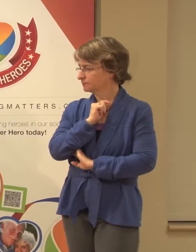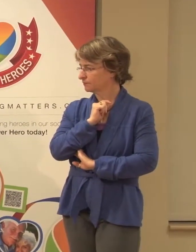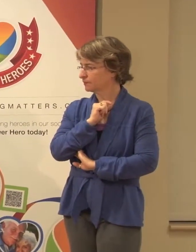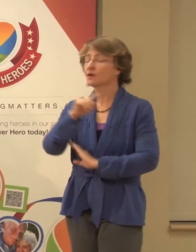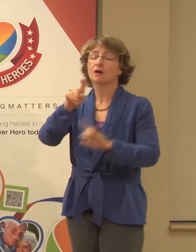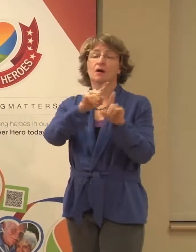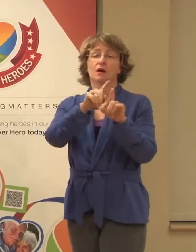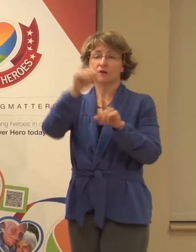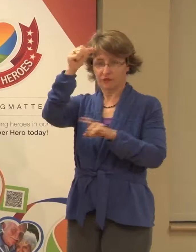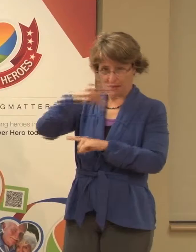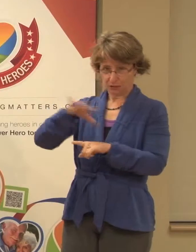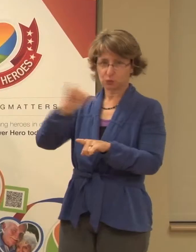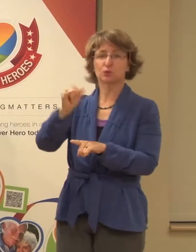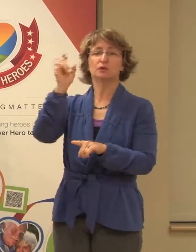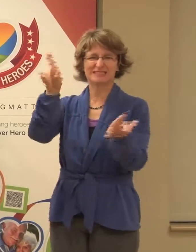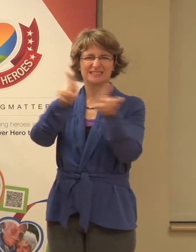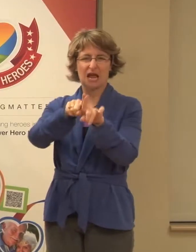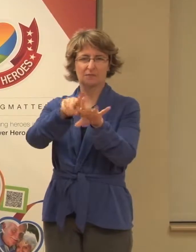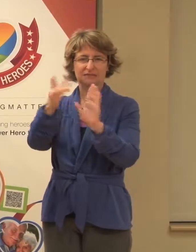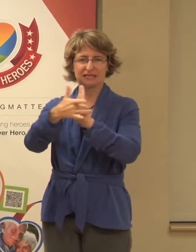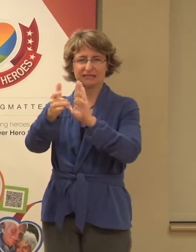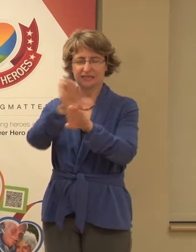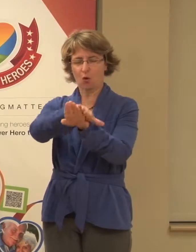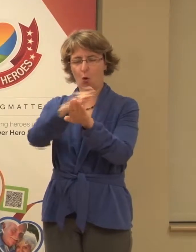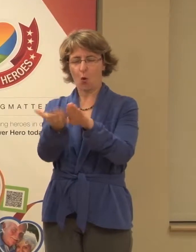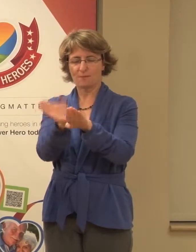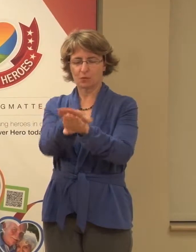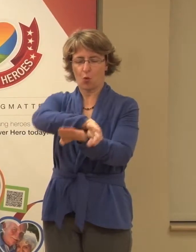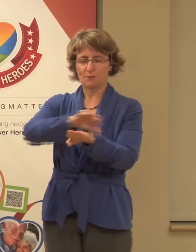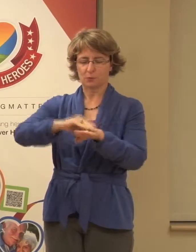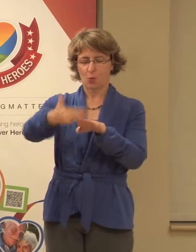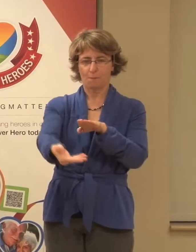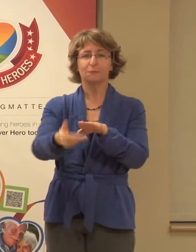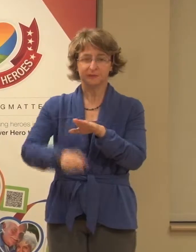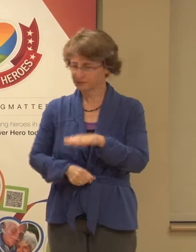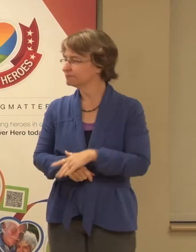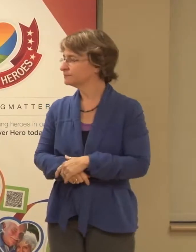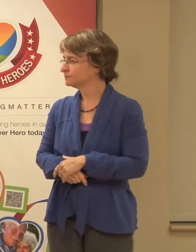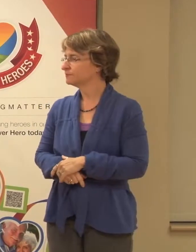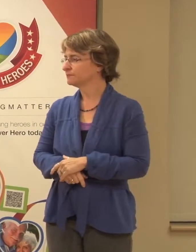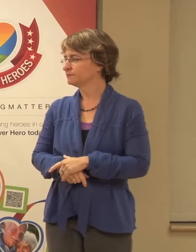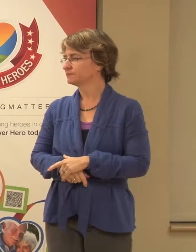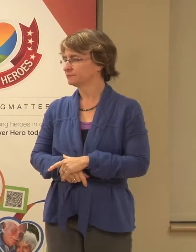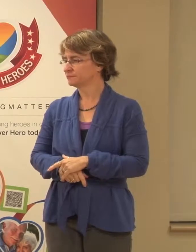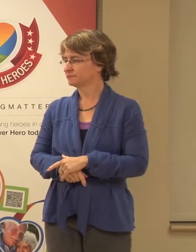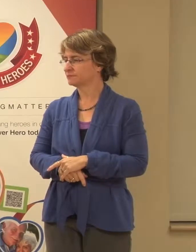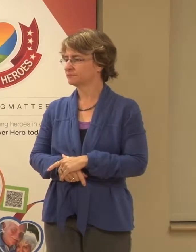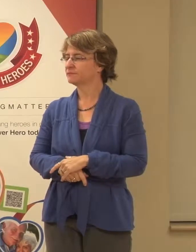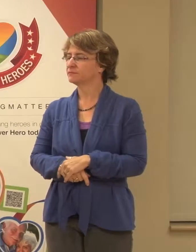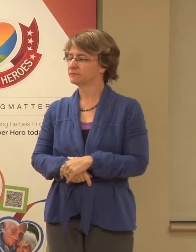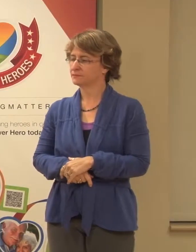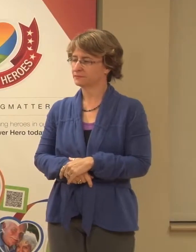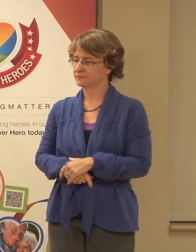We do have them for men as well. So it's the same idea. You open up the Velcro one side, the second